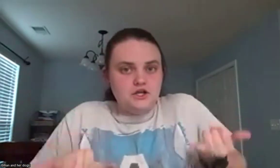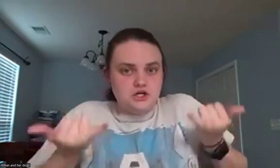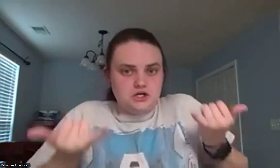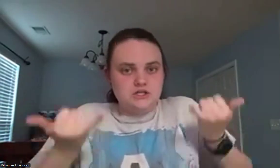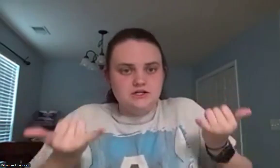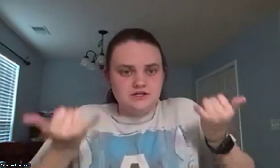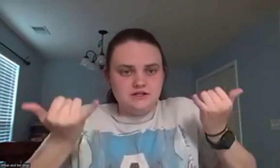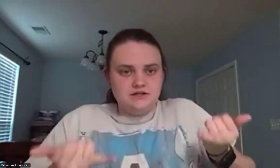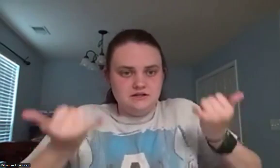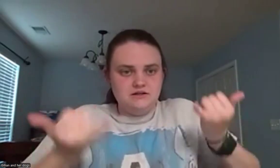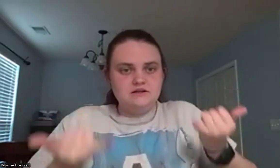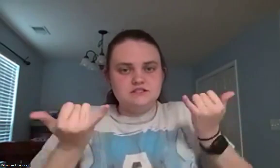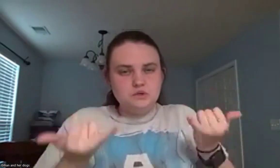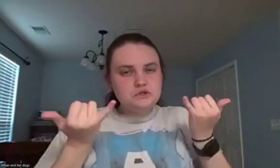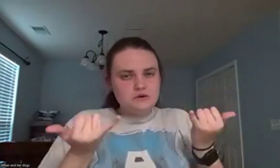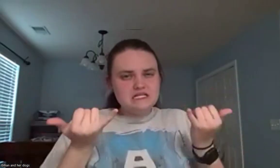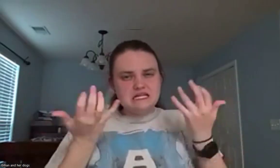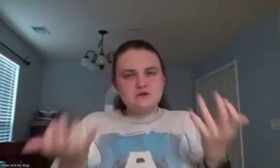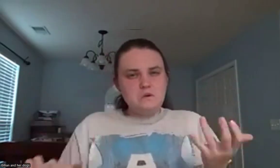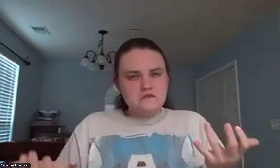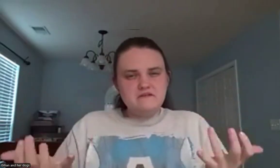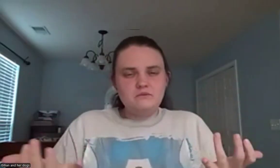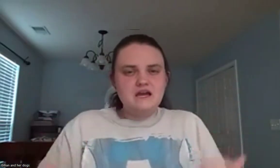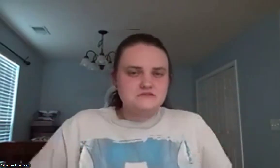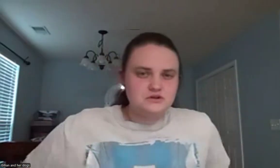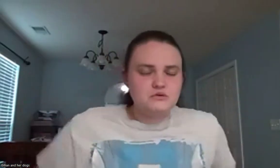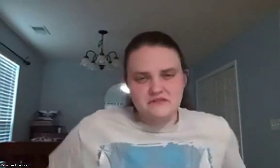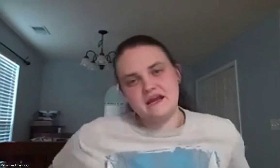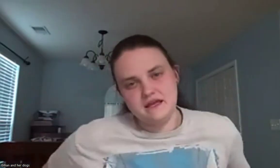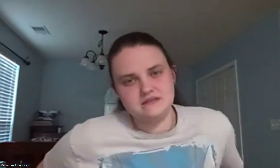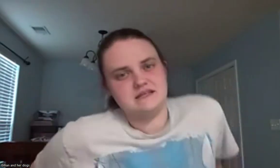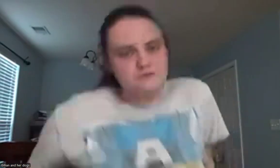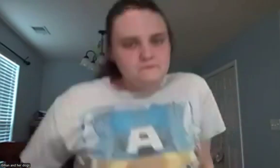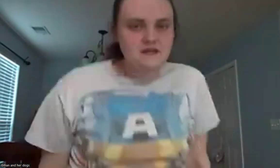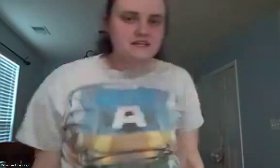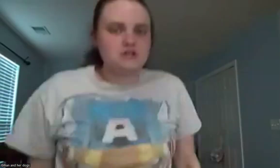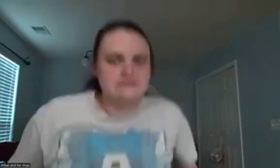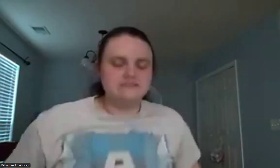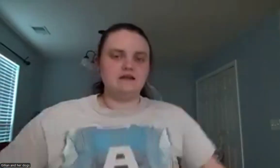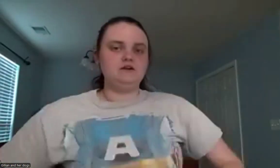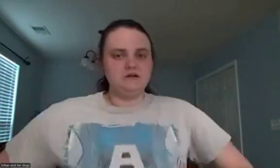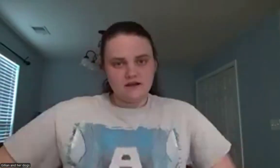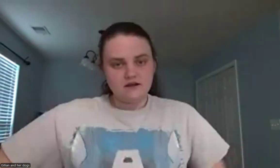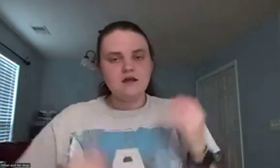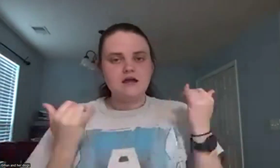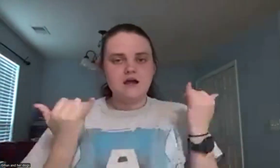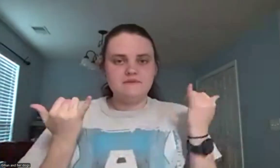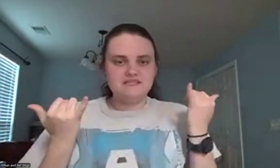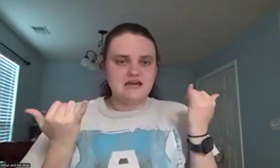higher. You will notice that's the one thing that we have struggled with in ASL, and I can try to get a little bit higher, is